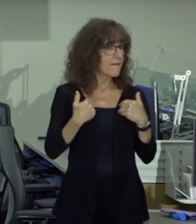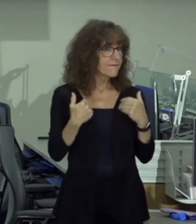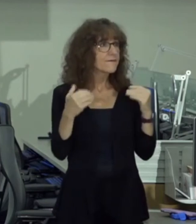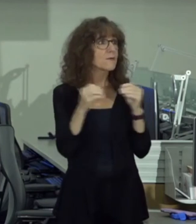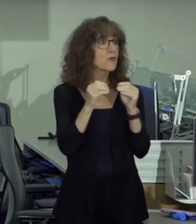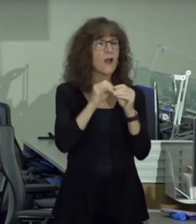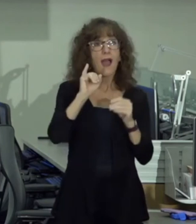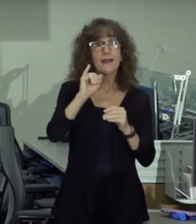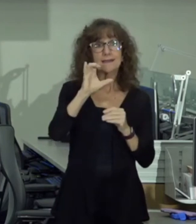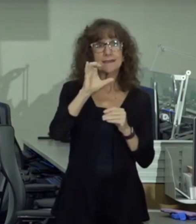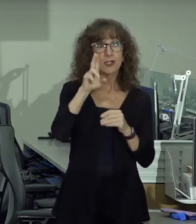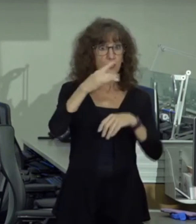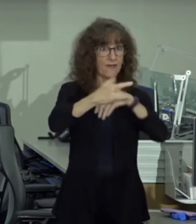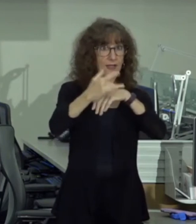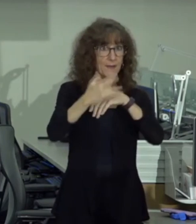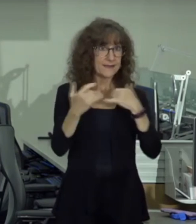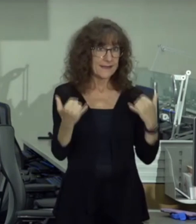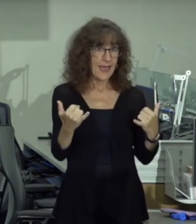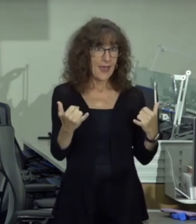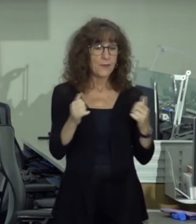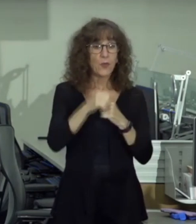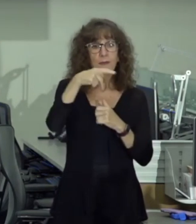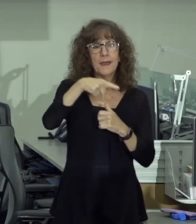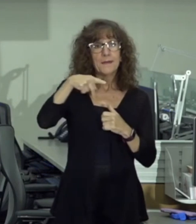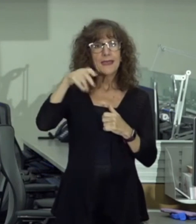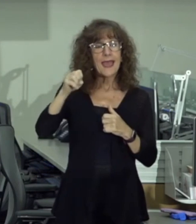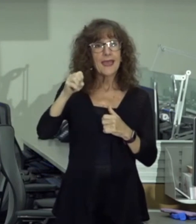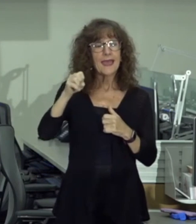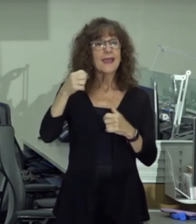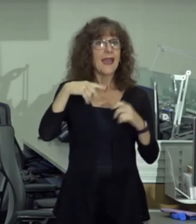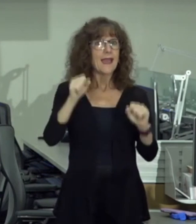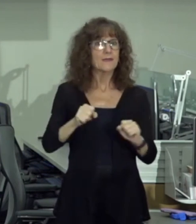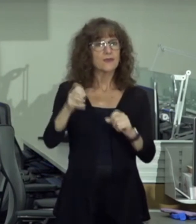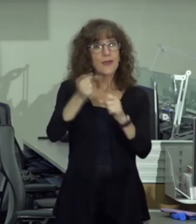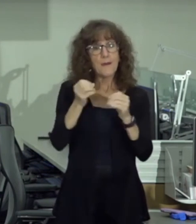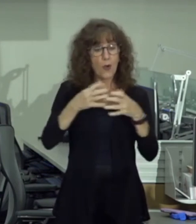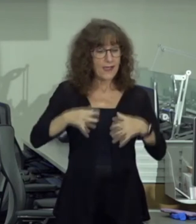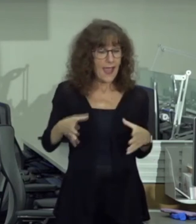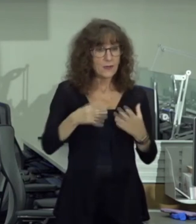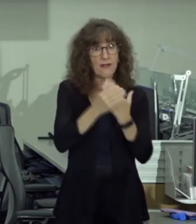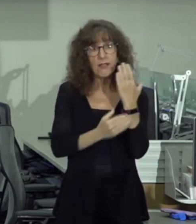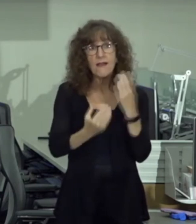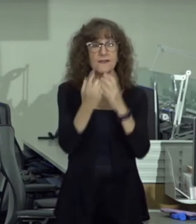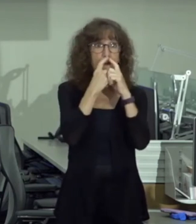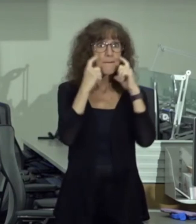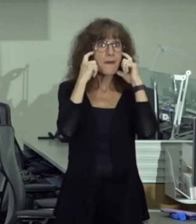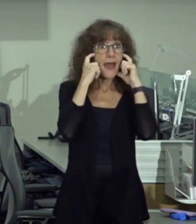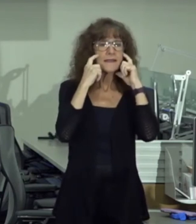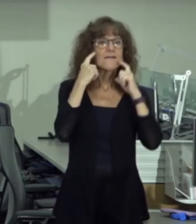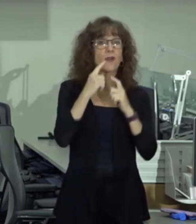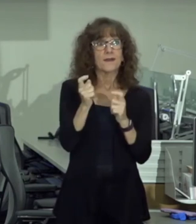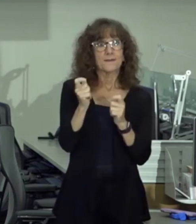further ICU capacity left. With our PPE, we've been able to secure additional gowns, gloves, and masks for